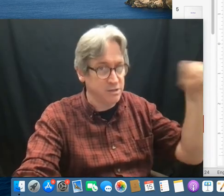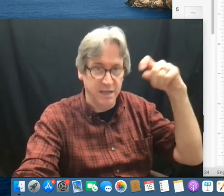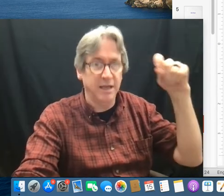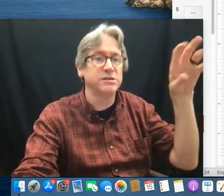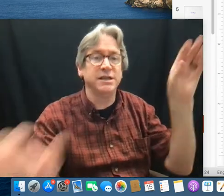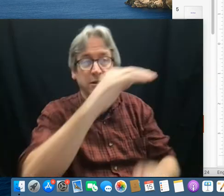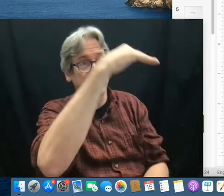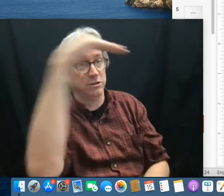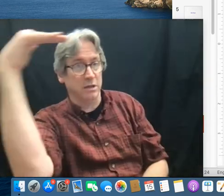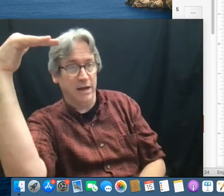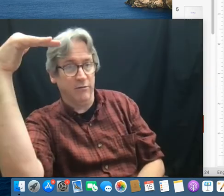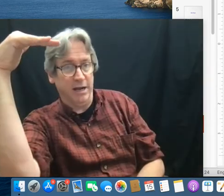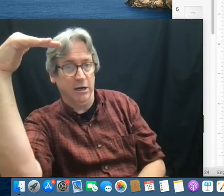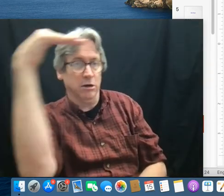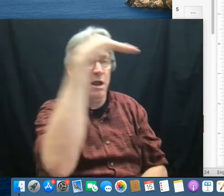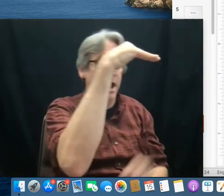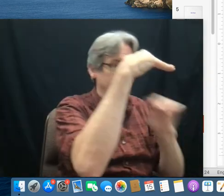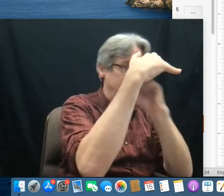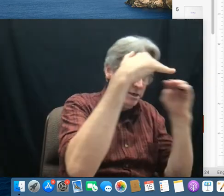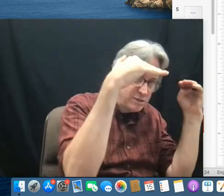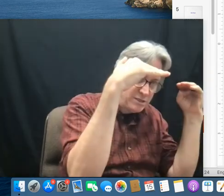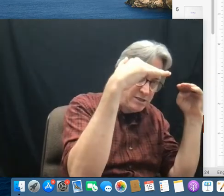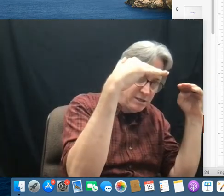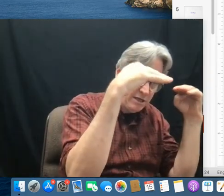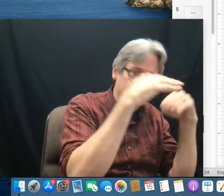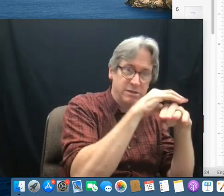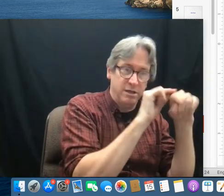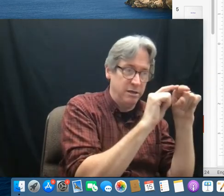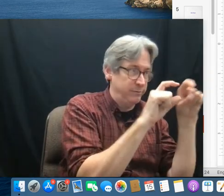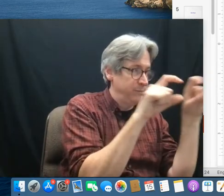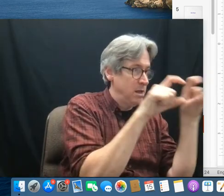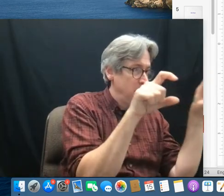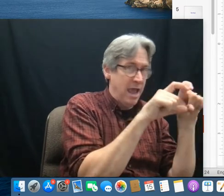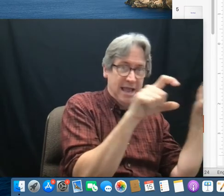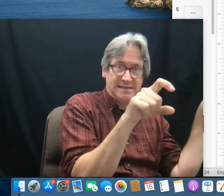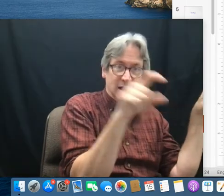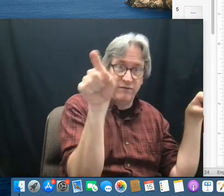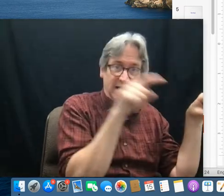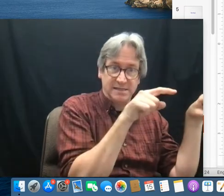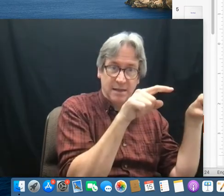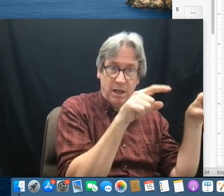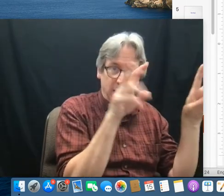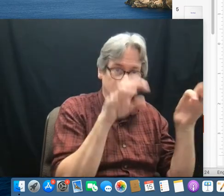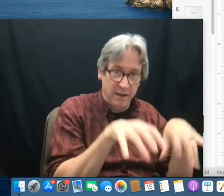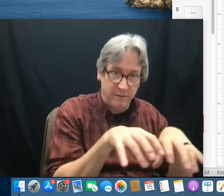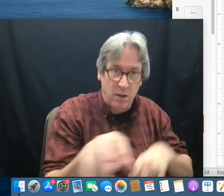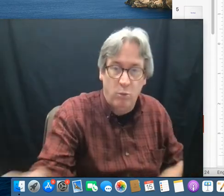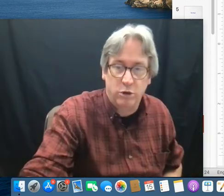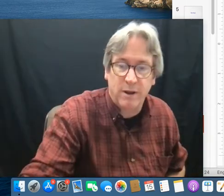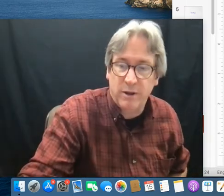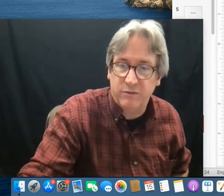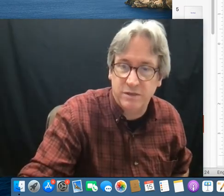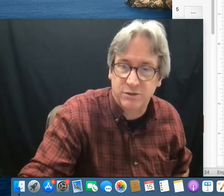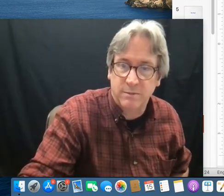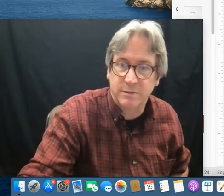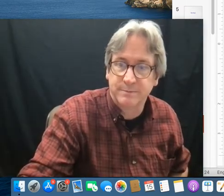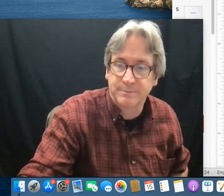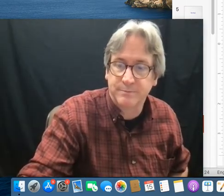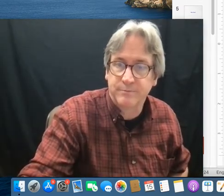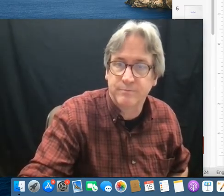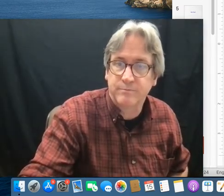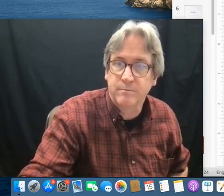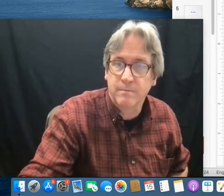it down. I still use it all the time when I'm translating plays for performance. If I'm translating Midsummer